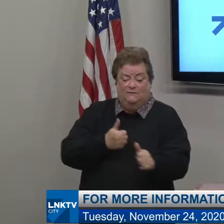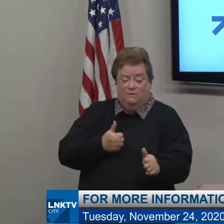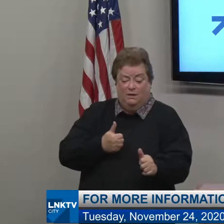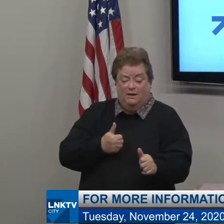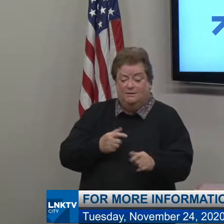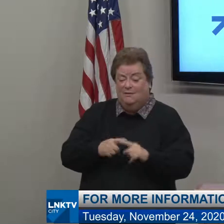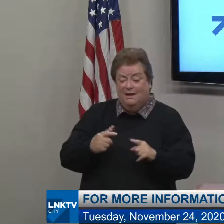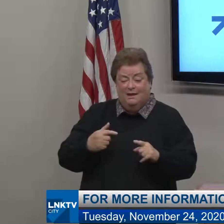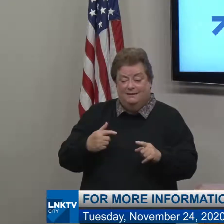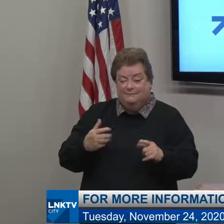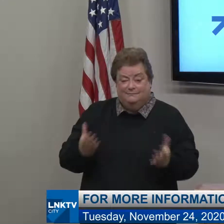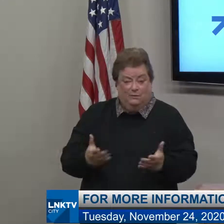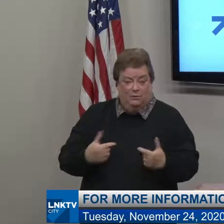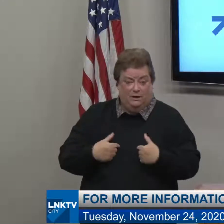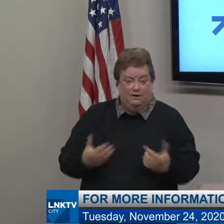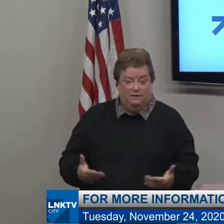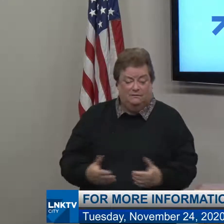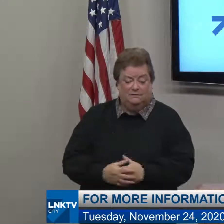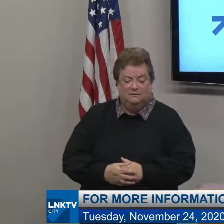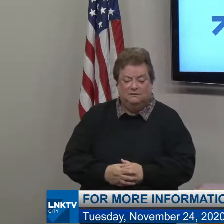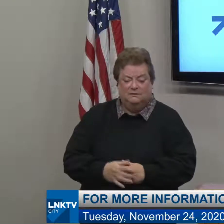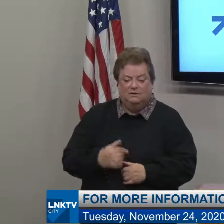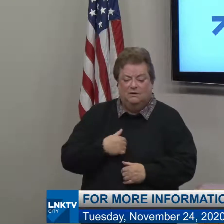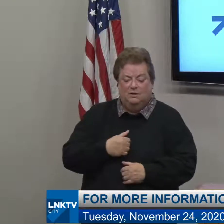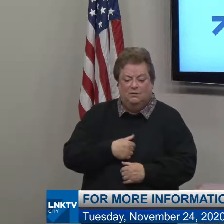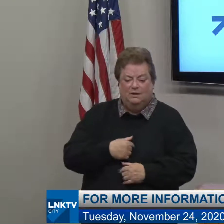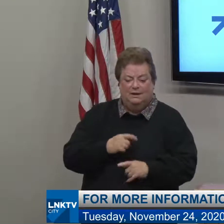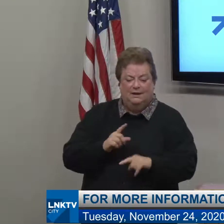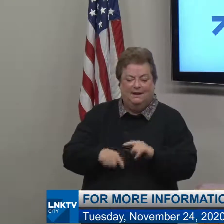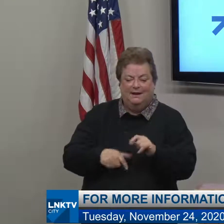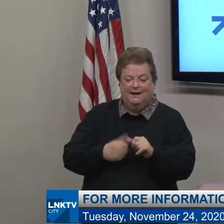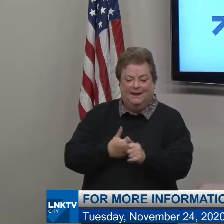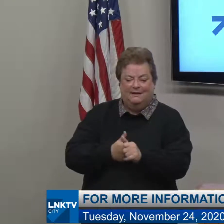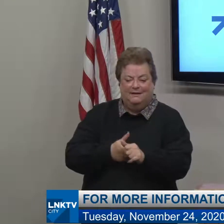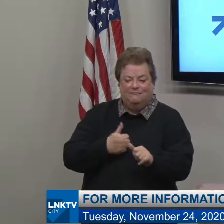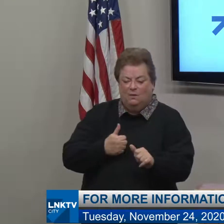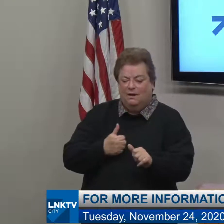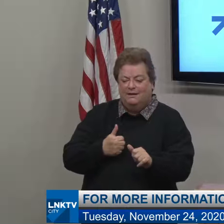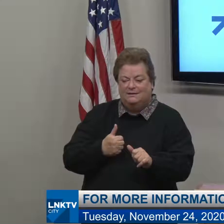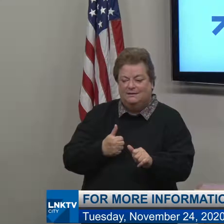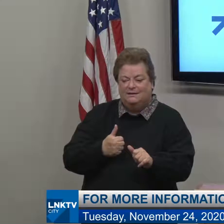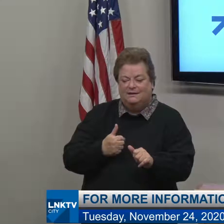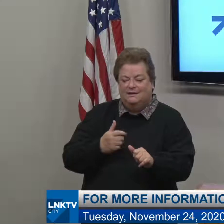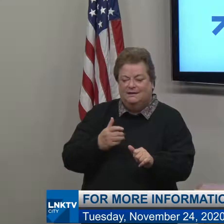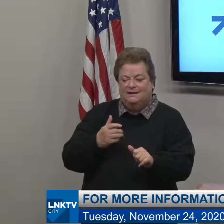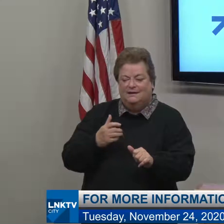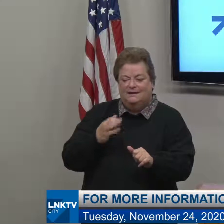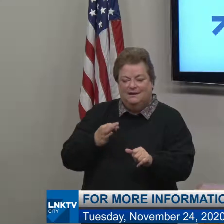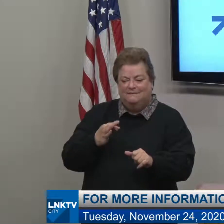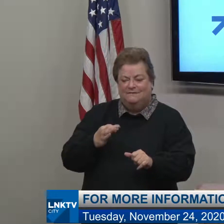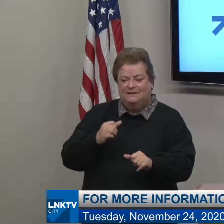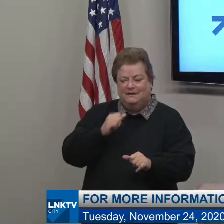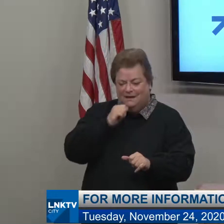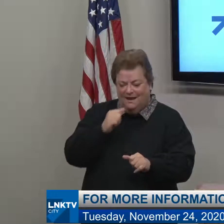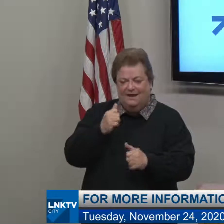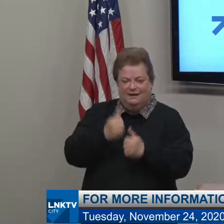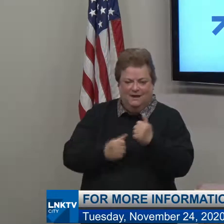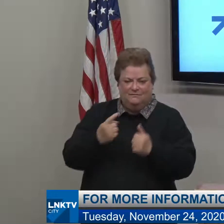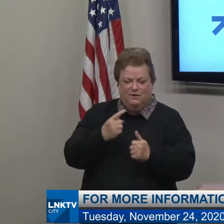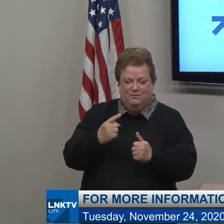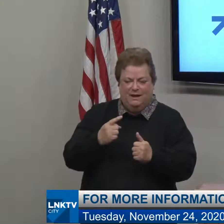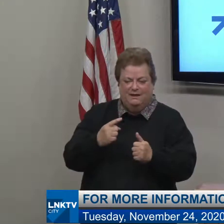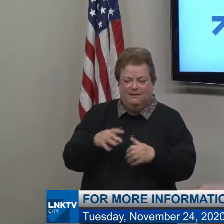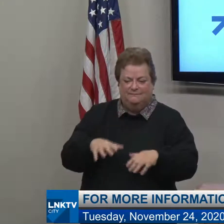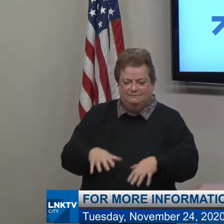we are. We can't get away from this place without everyone in our community taking